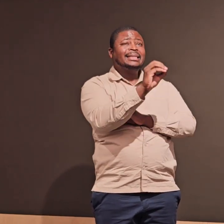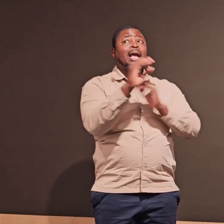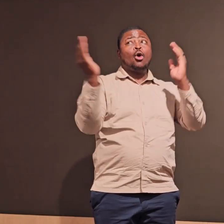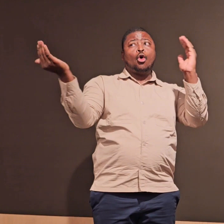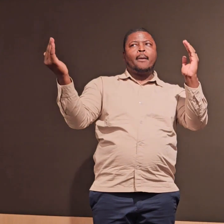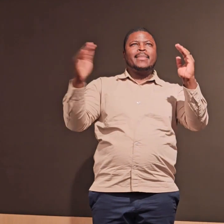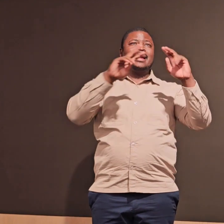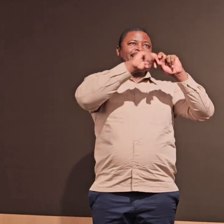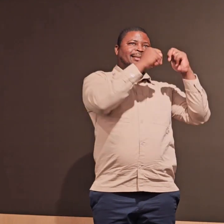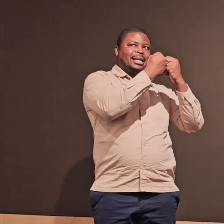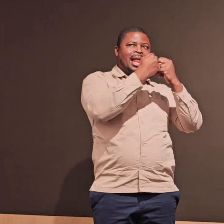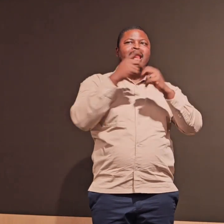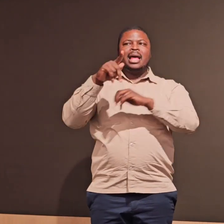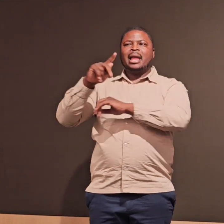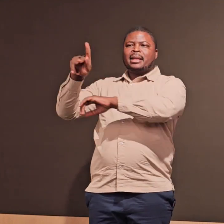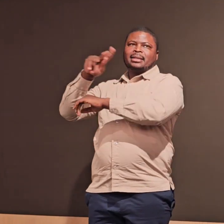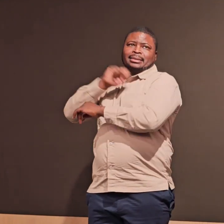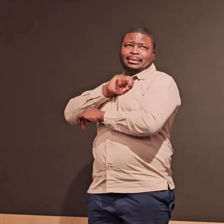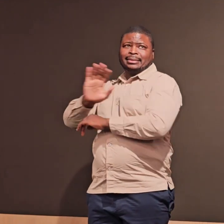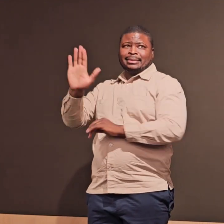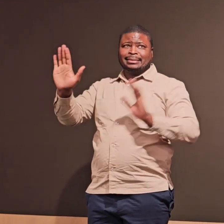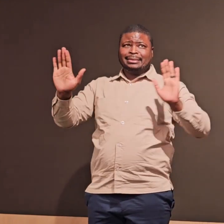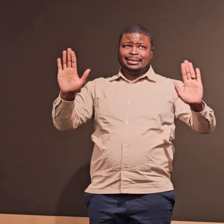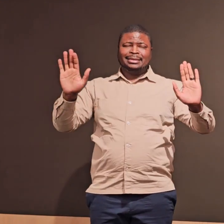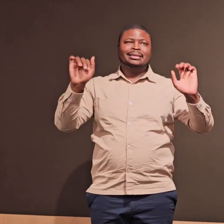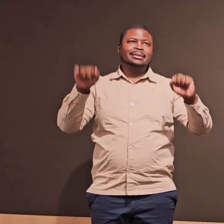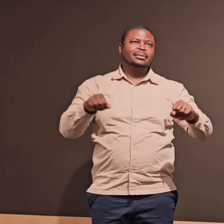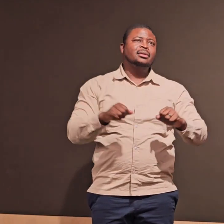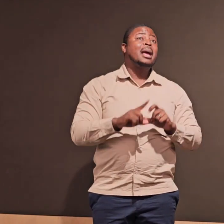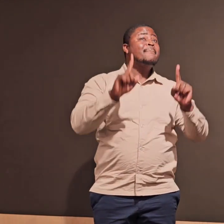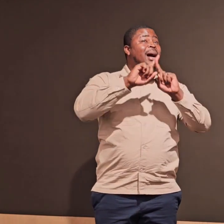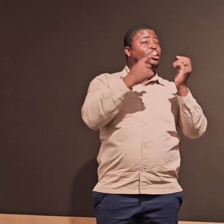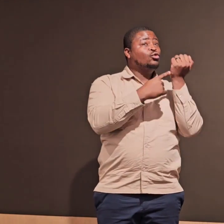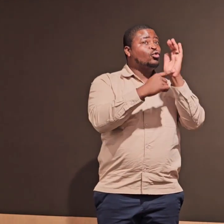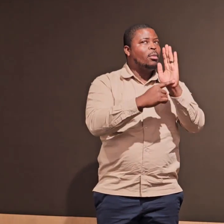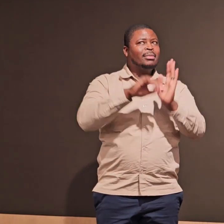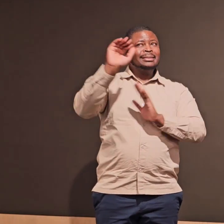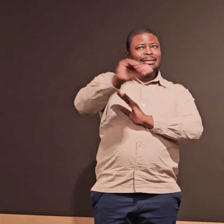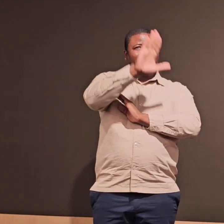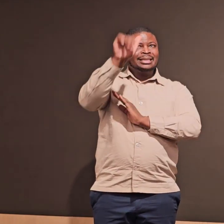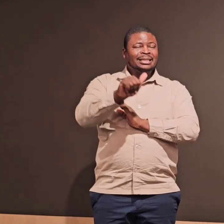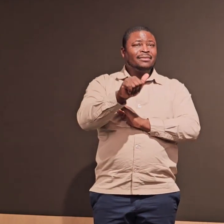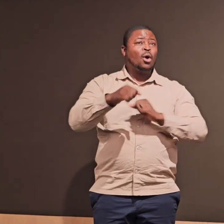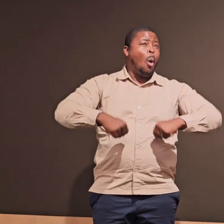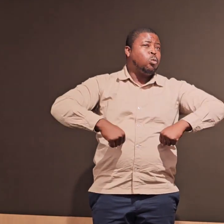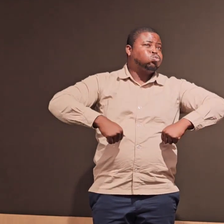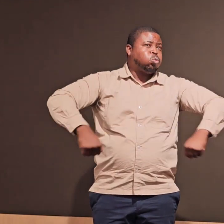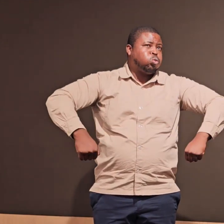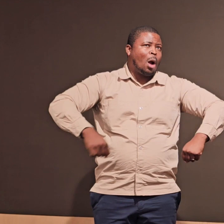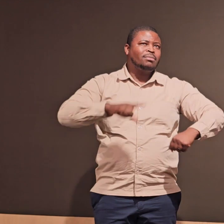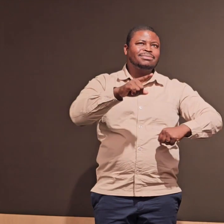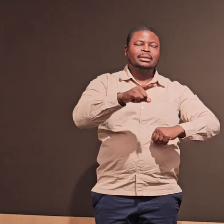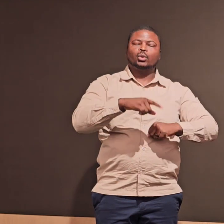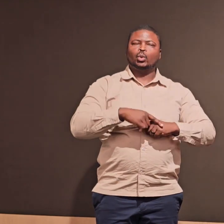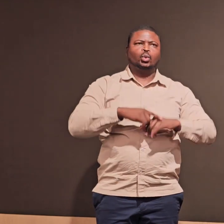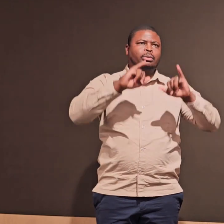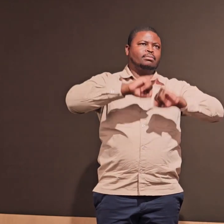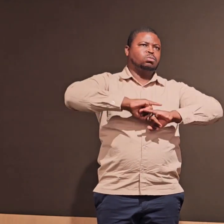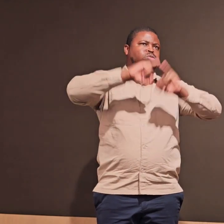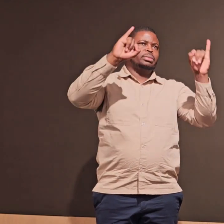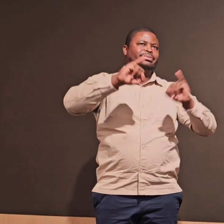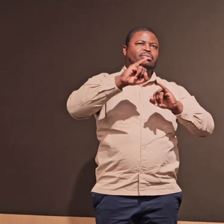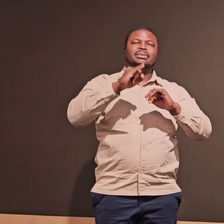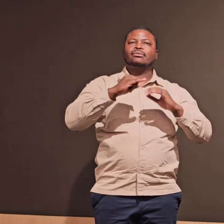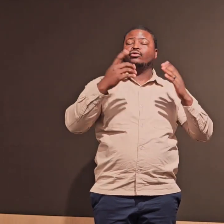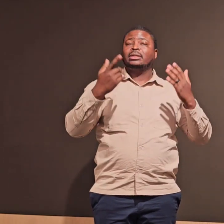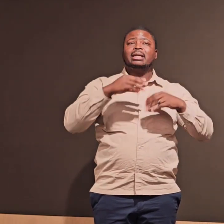this indicates that as a country we have obesity. We have a challenge of overweight up to